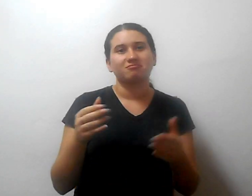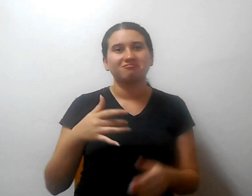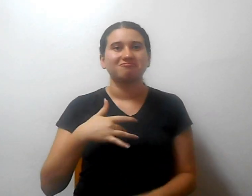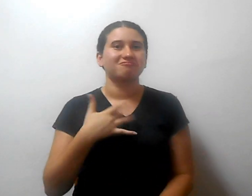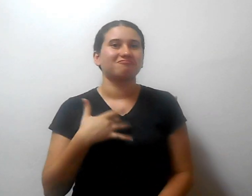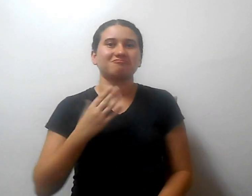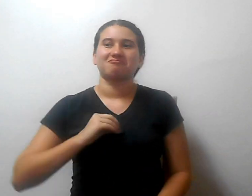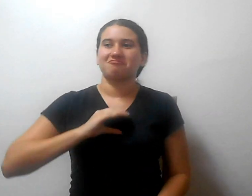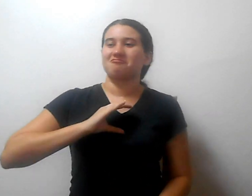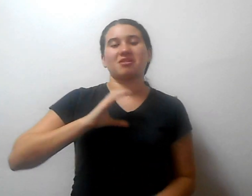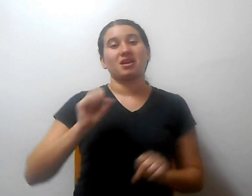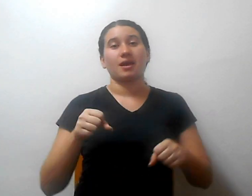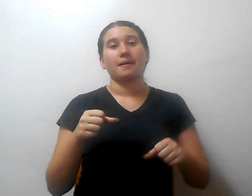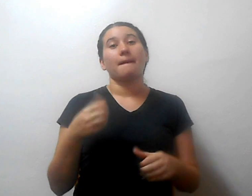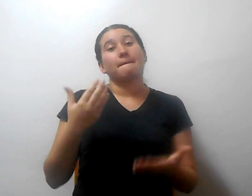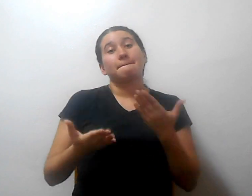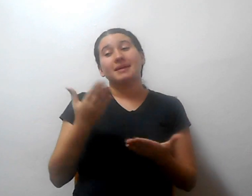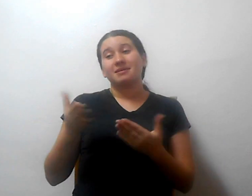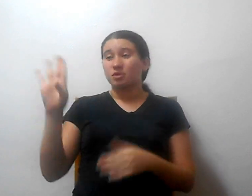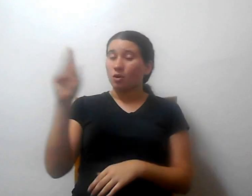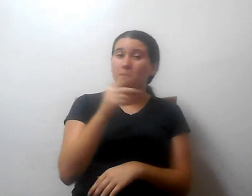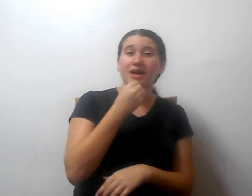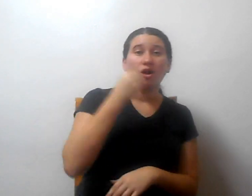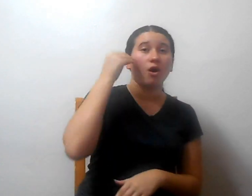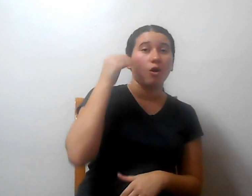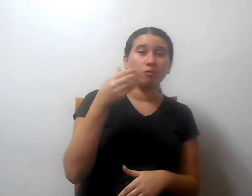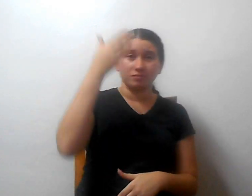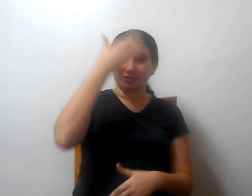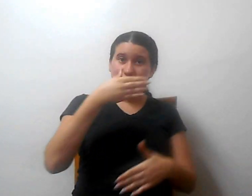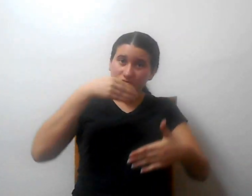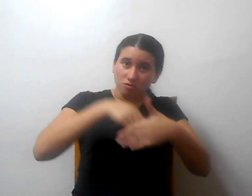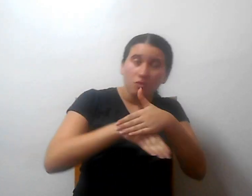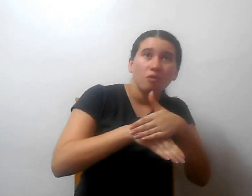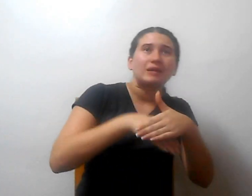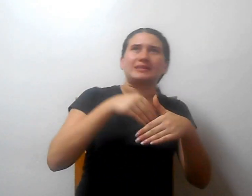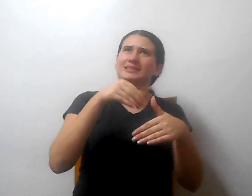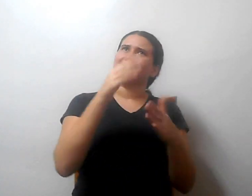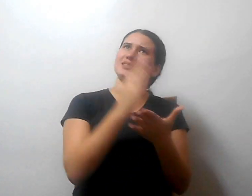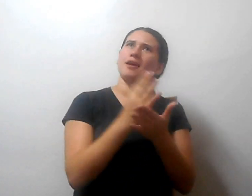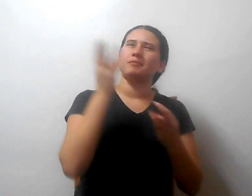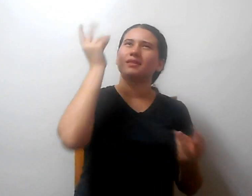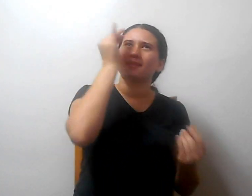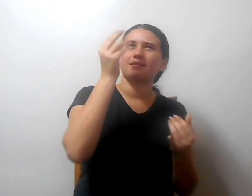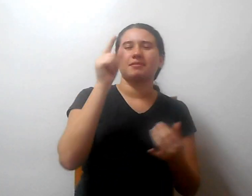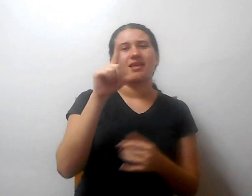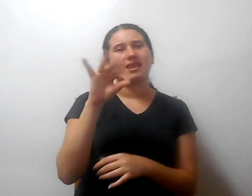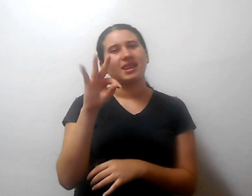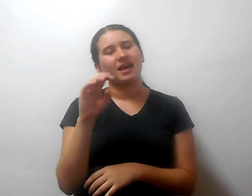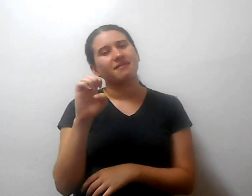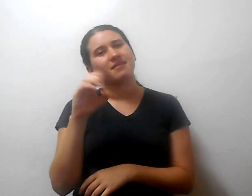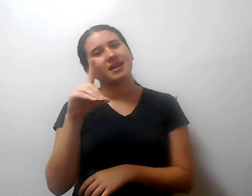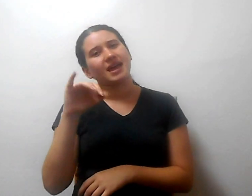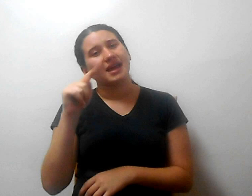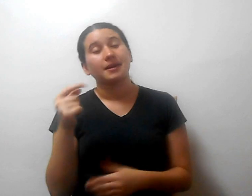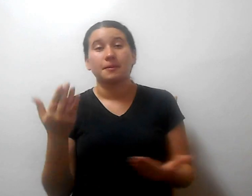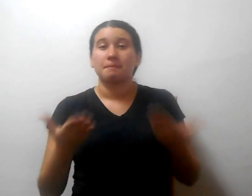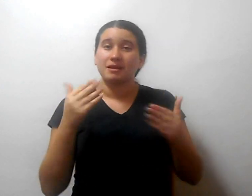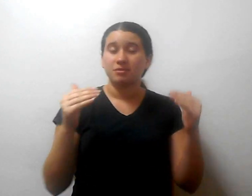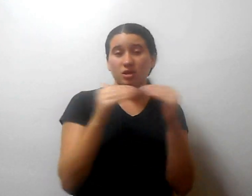front door, take a second and ask yourselves, could I do with a little life editing? Would that give me a little more freedom? Maybe a